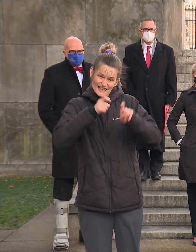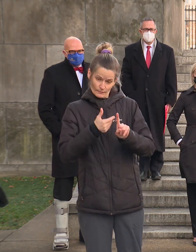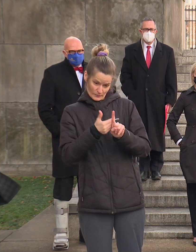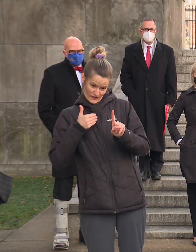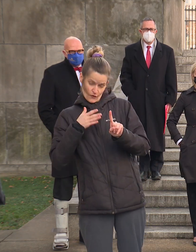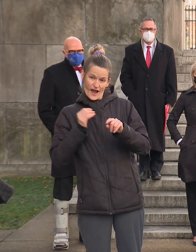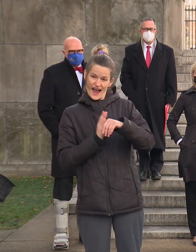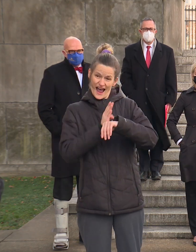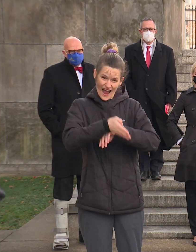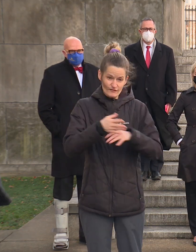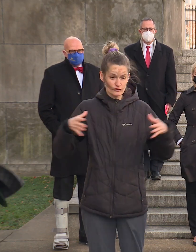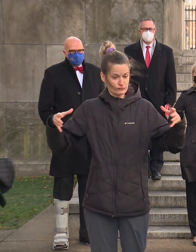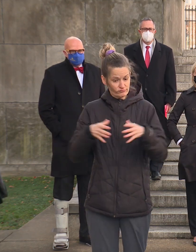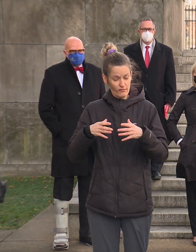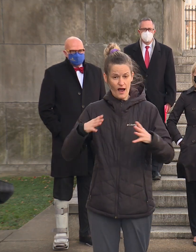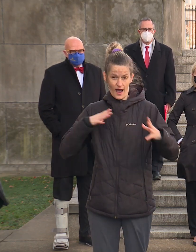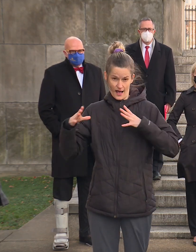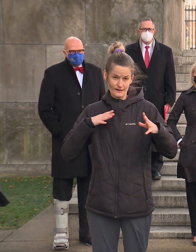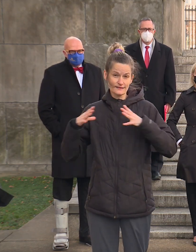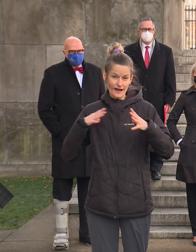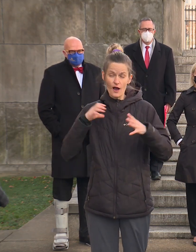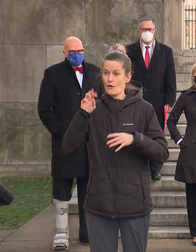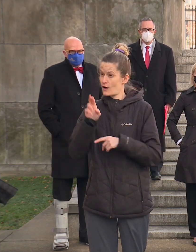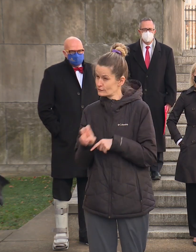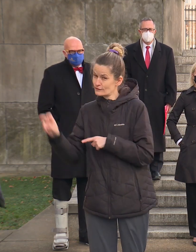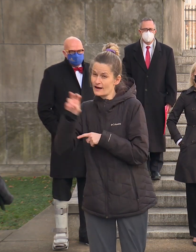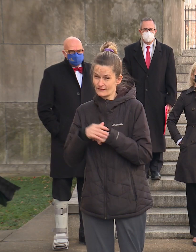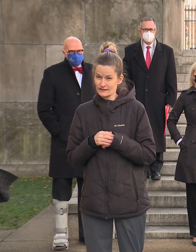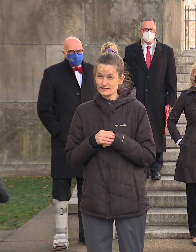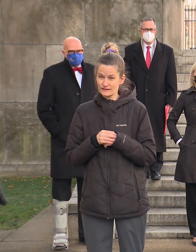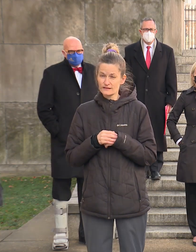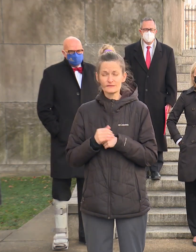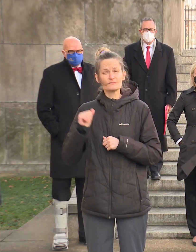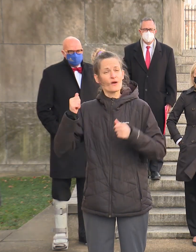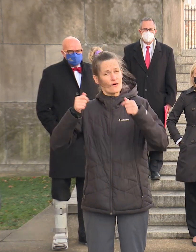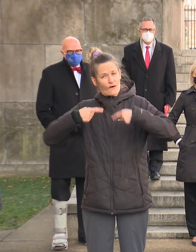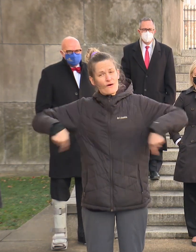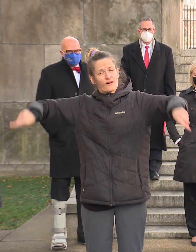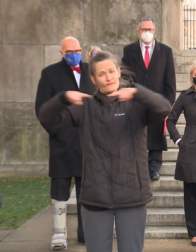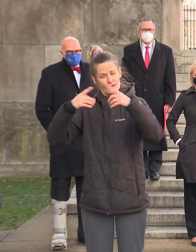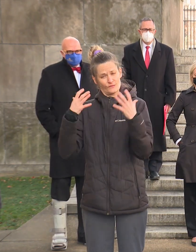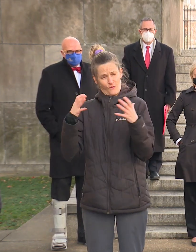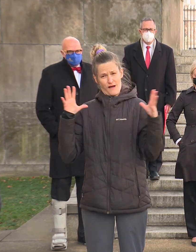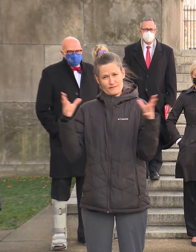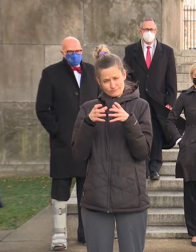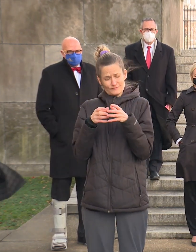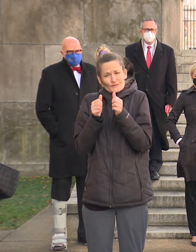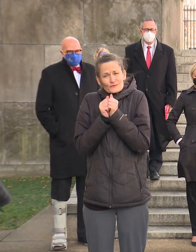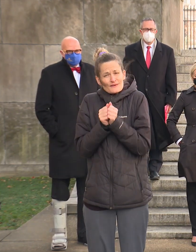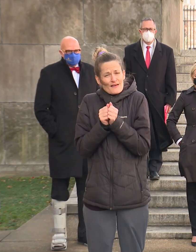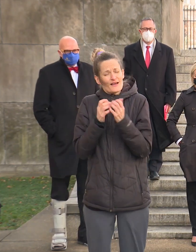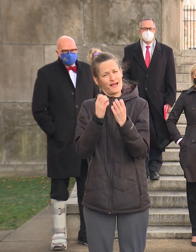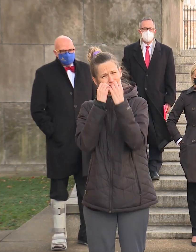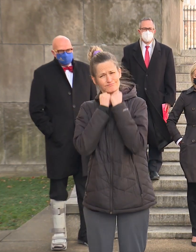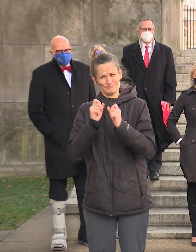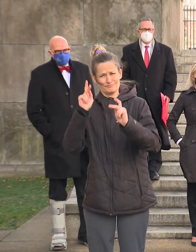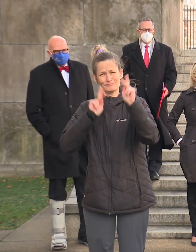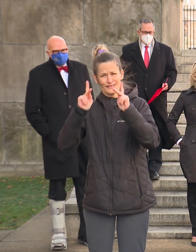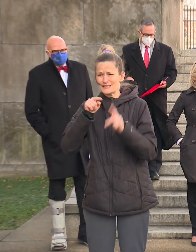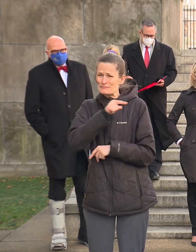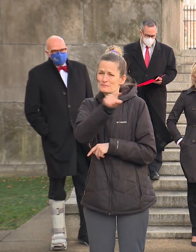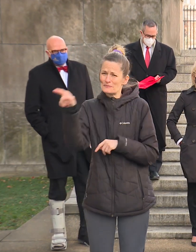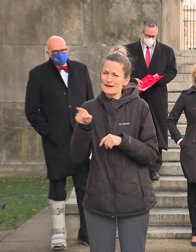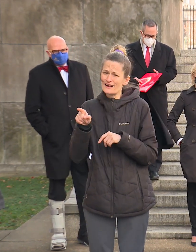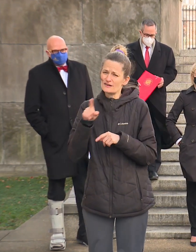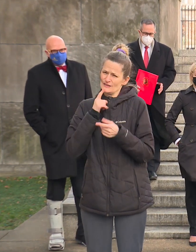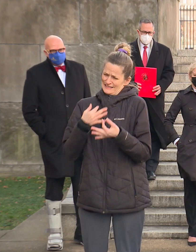and travel. We all want to be with our loved ones for the holidays, but it is crucial that we do not endanger those we